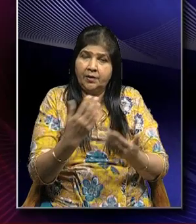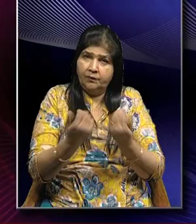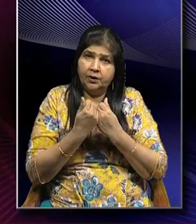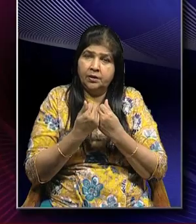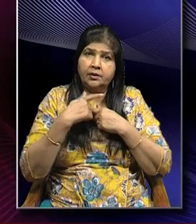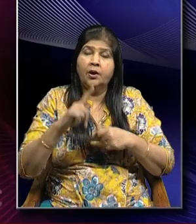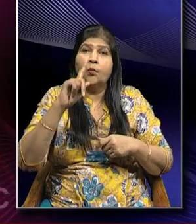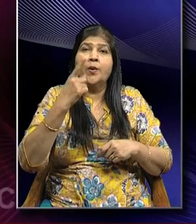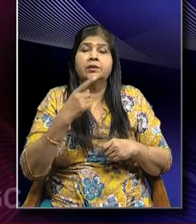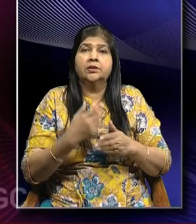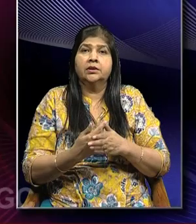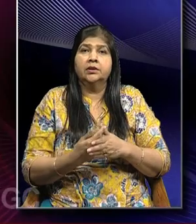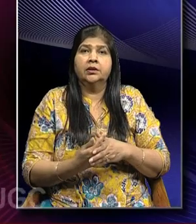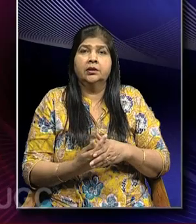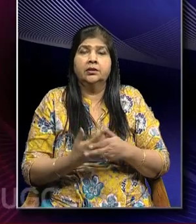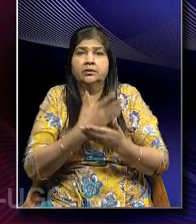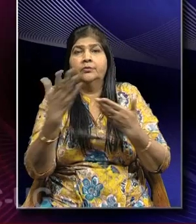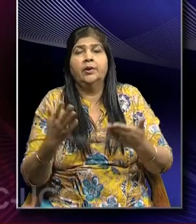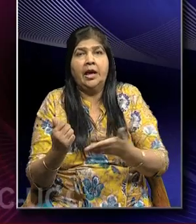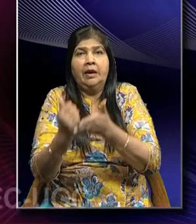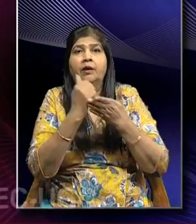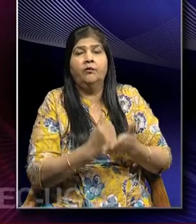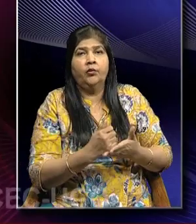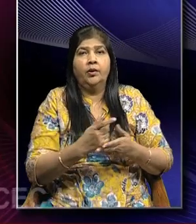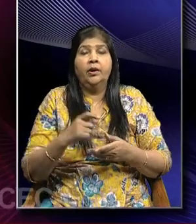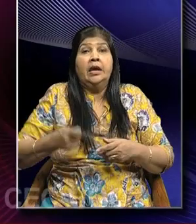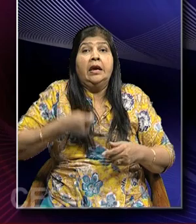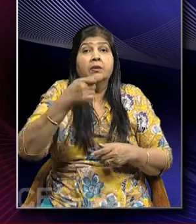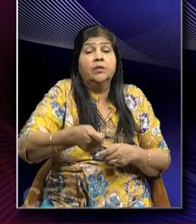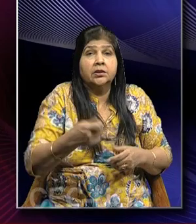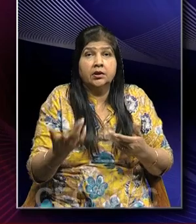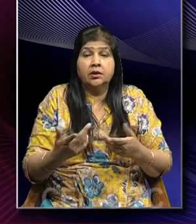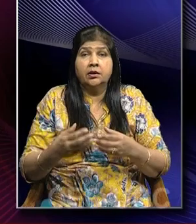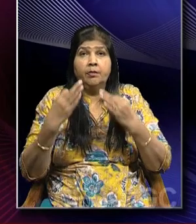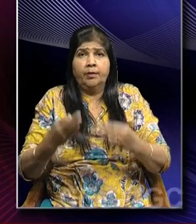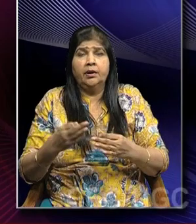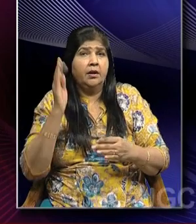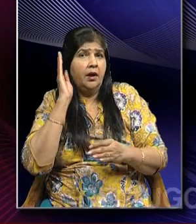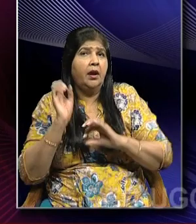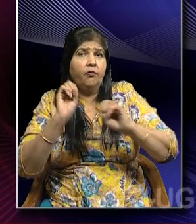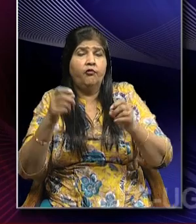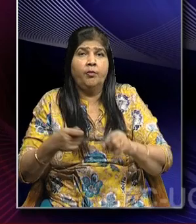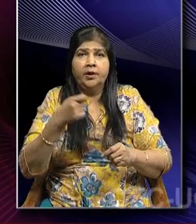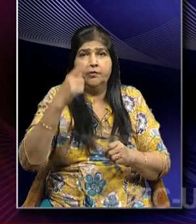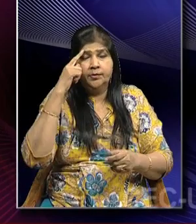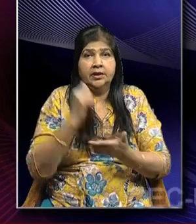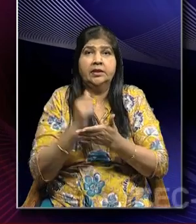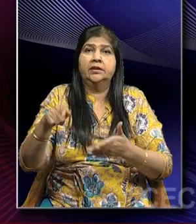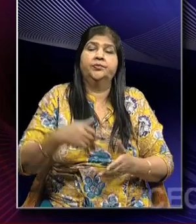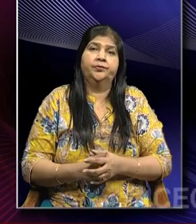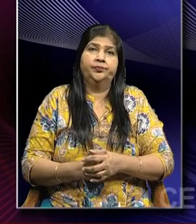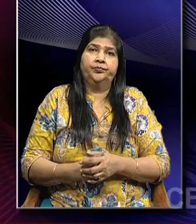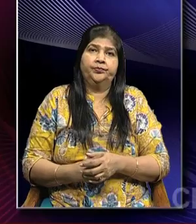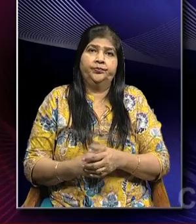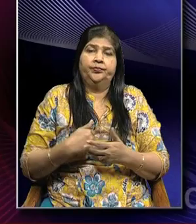derive? The first one is, it is very much helpful for investors to make better and informed investment decisions.